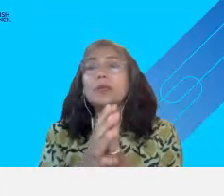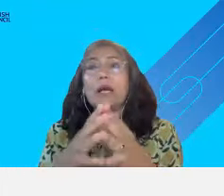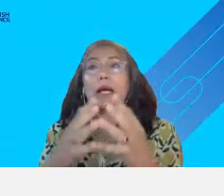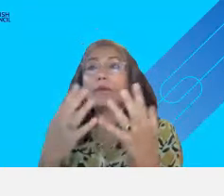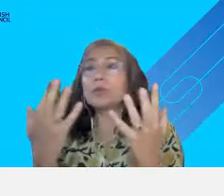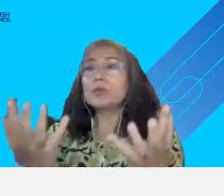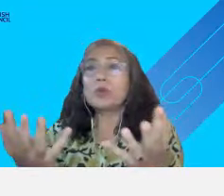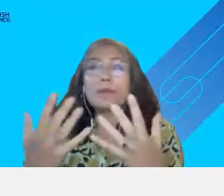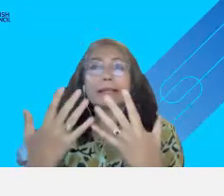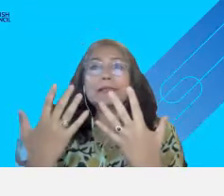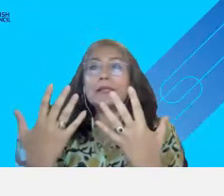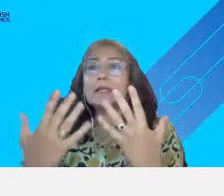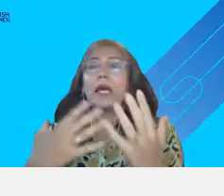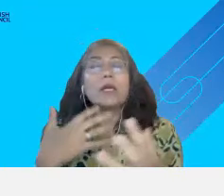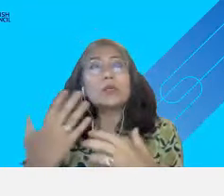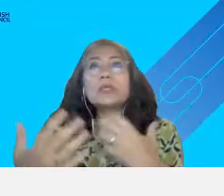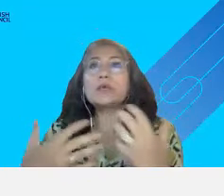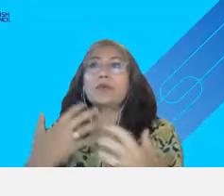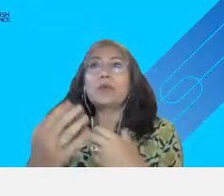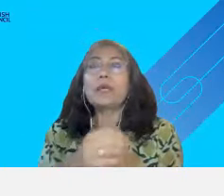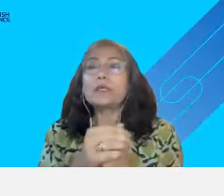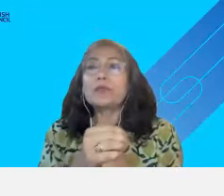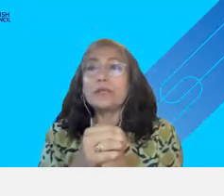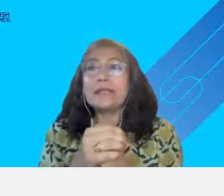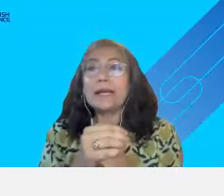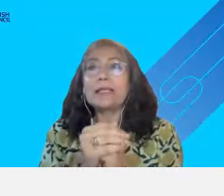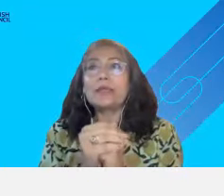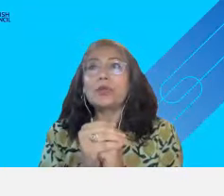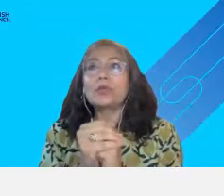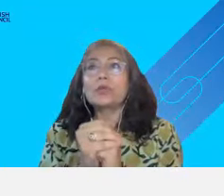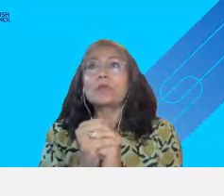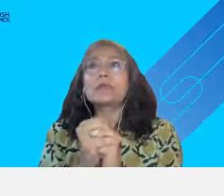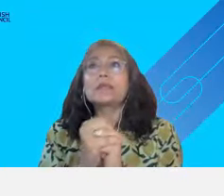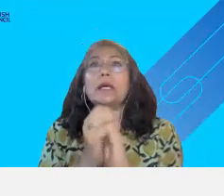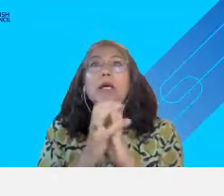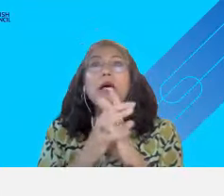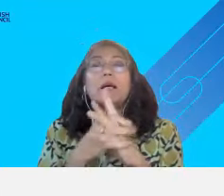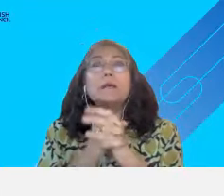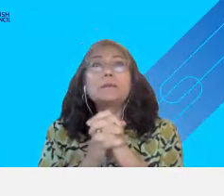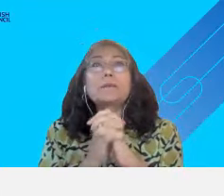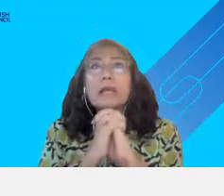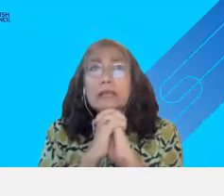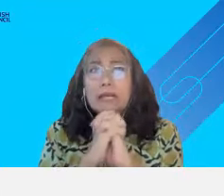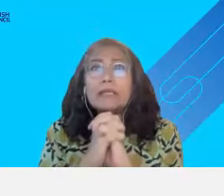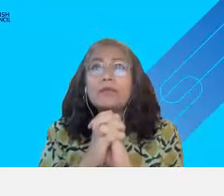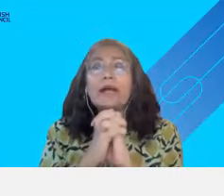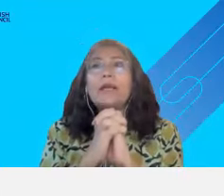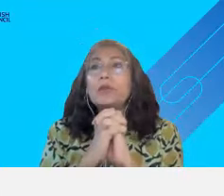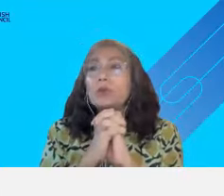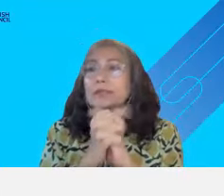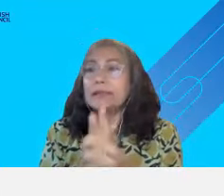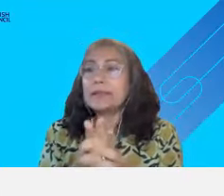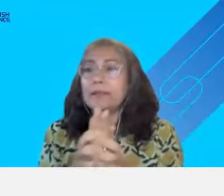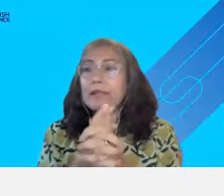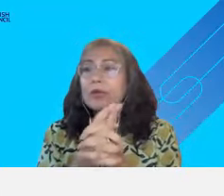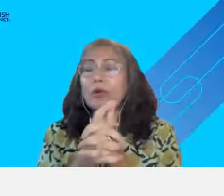paper that you have, use old magazines, use different ways of recycling your resources. Then define